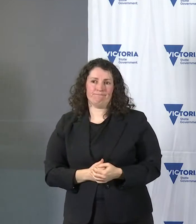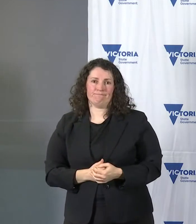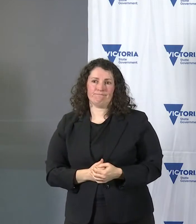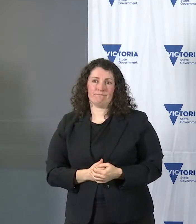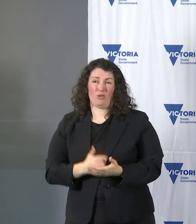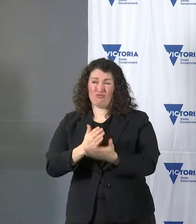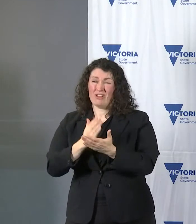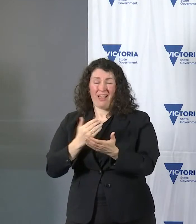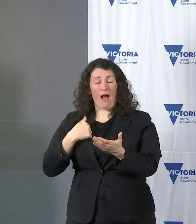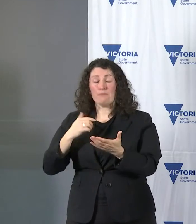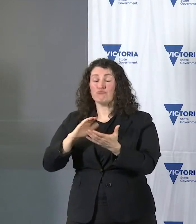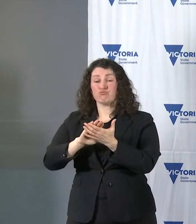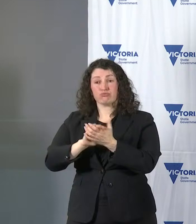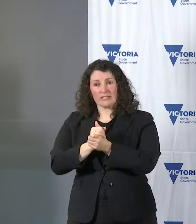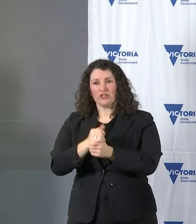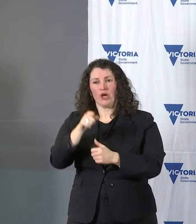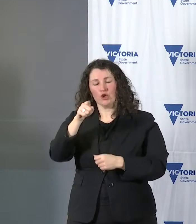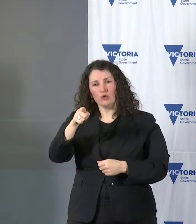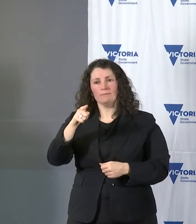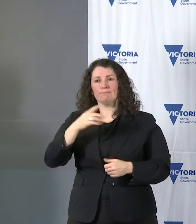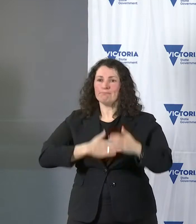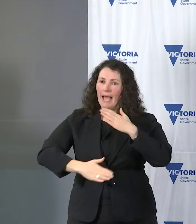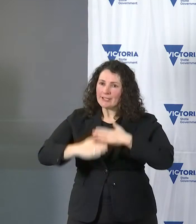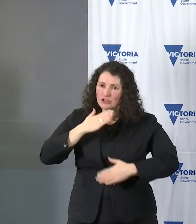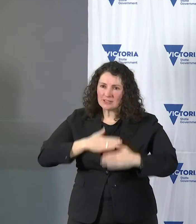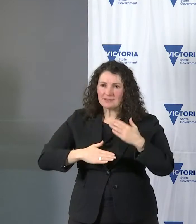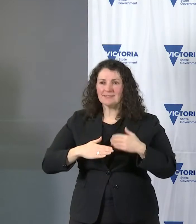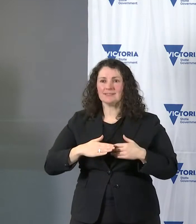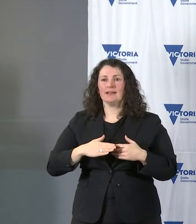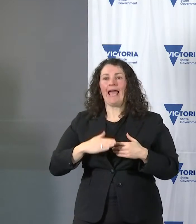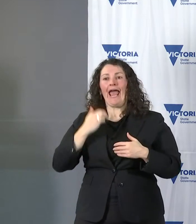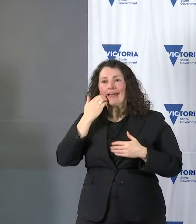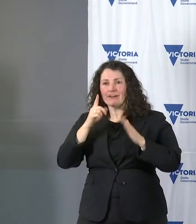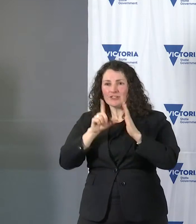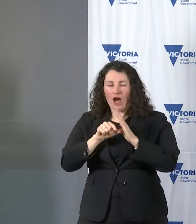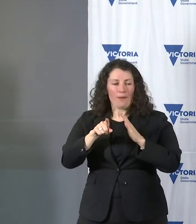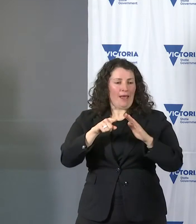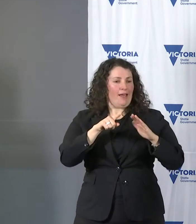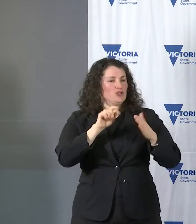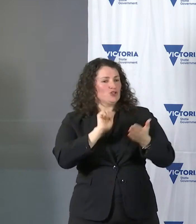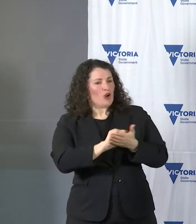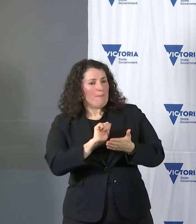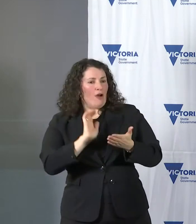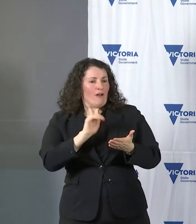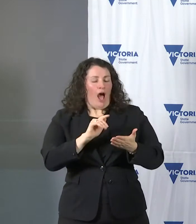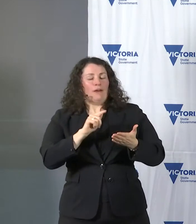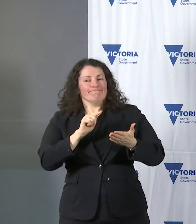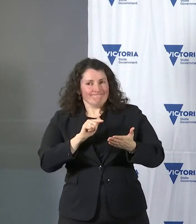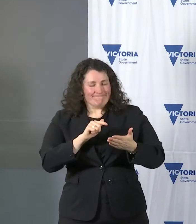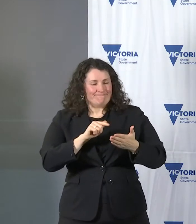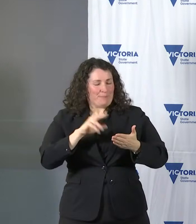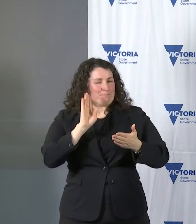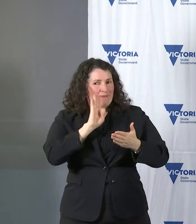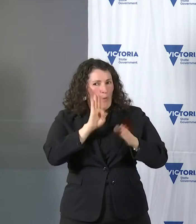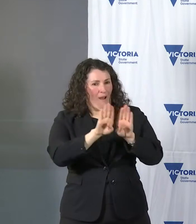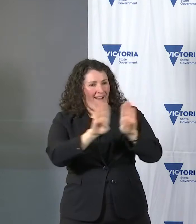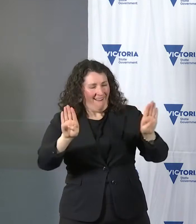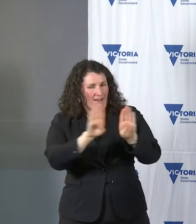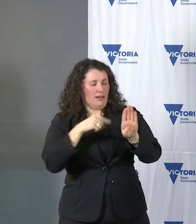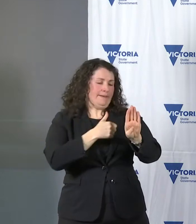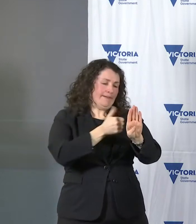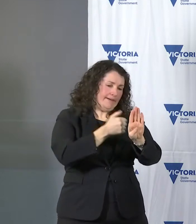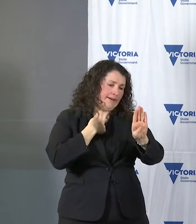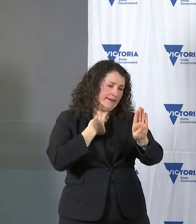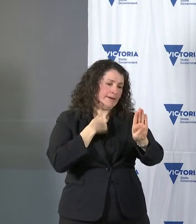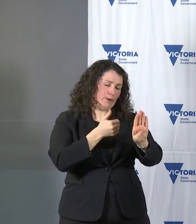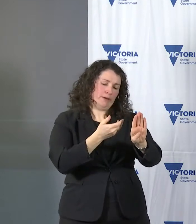every customer, to every business, to every venue, to every manager, and to every Victorian who